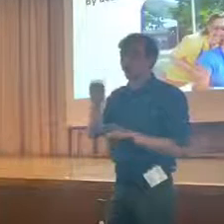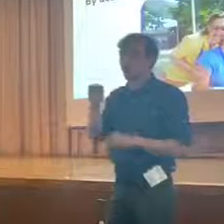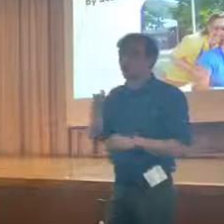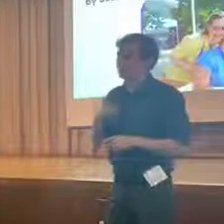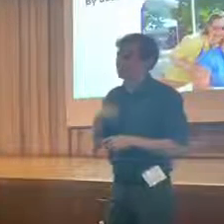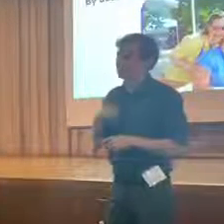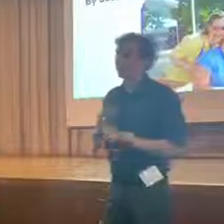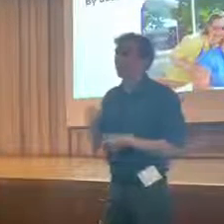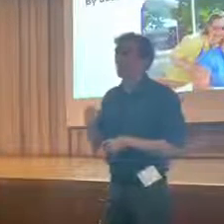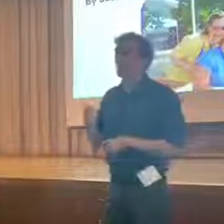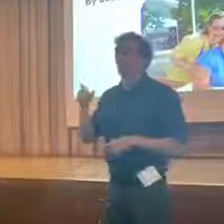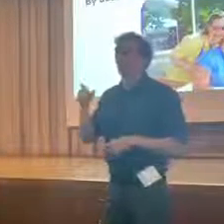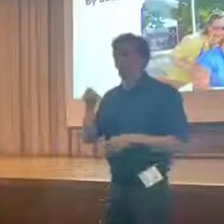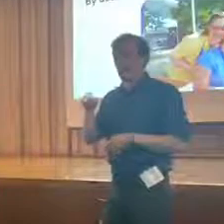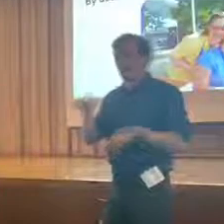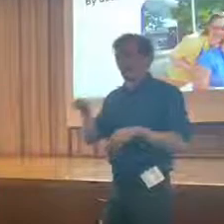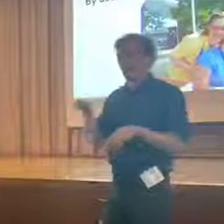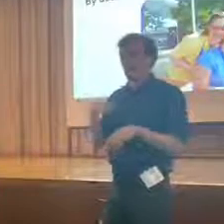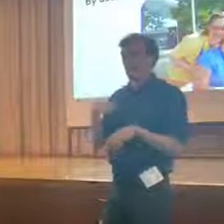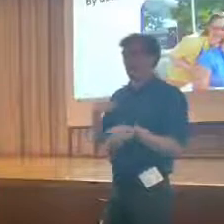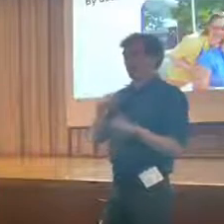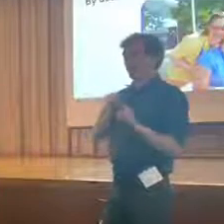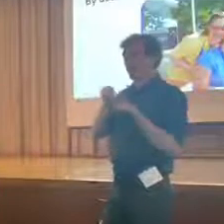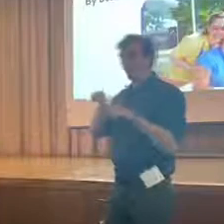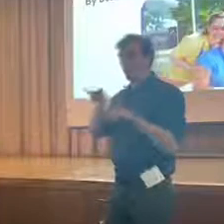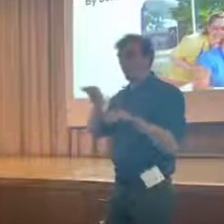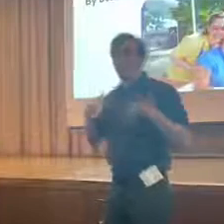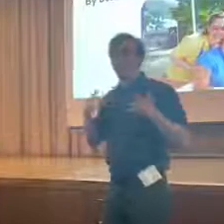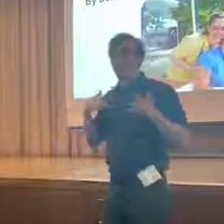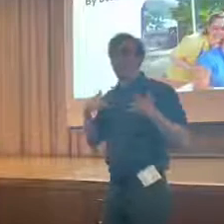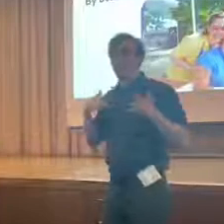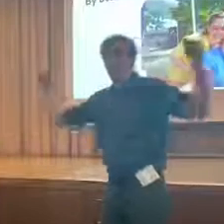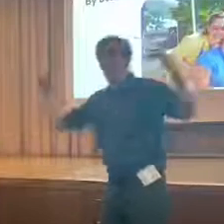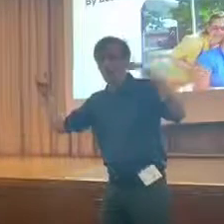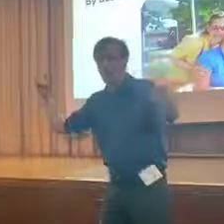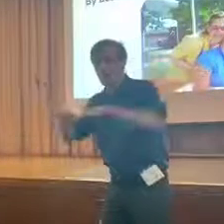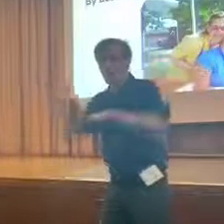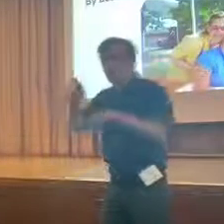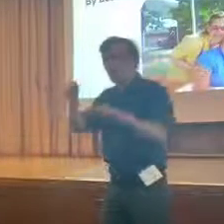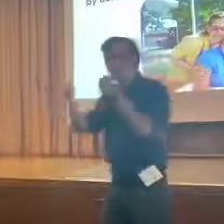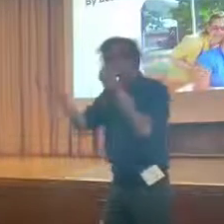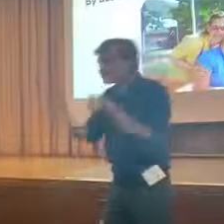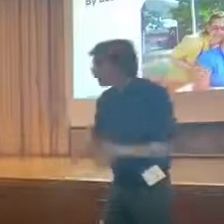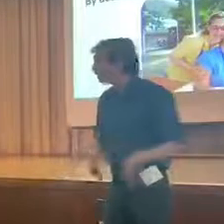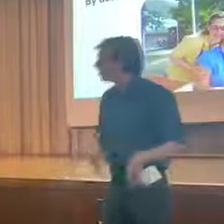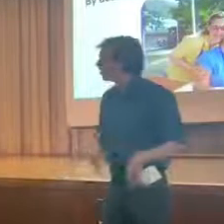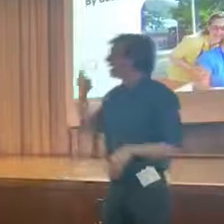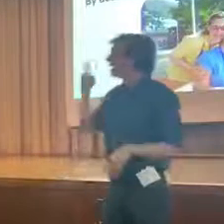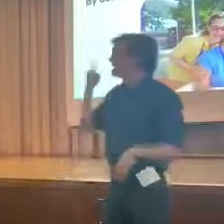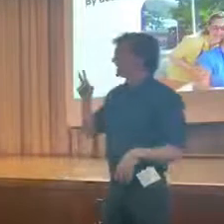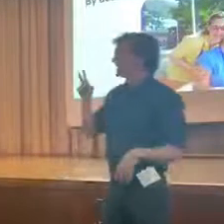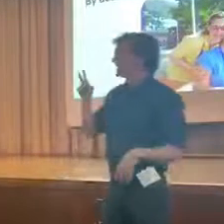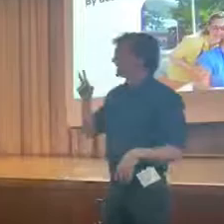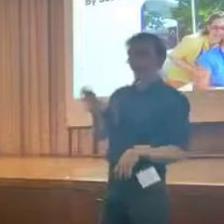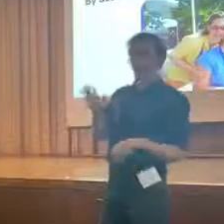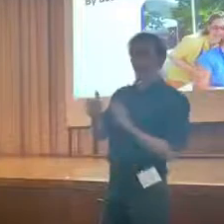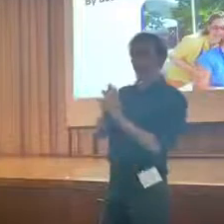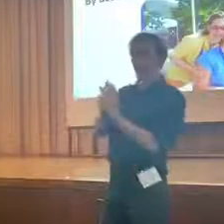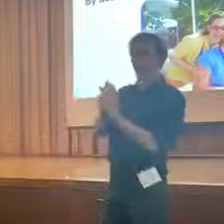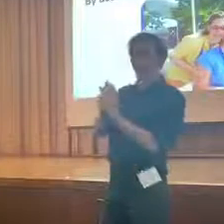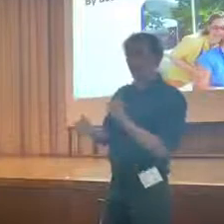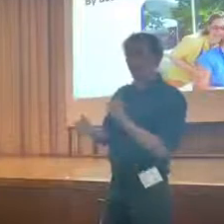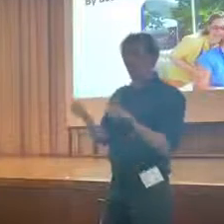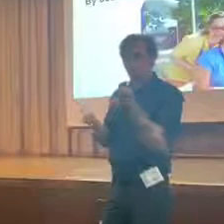with your cars. It's amazing. So it was at that point in time, and I'm heading down this